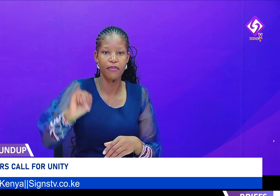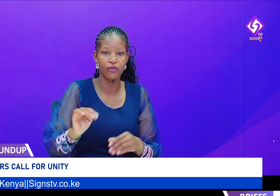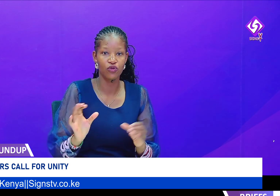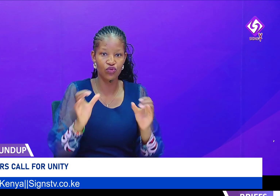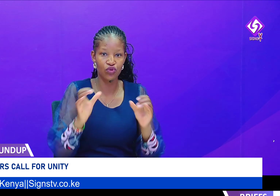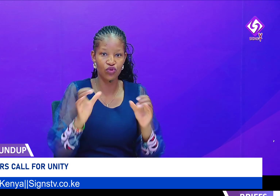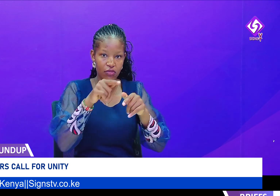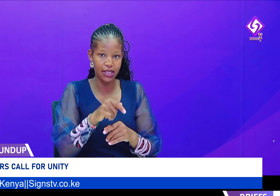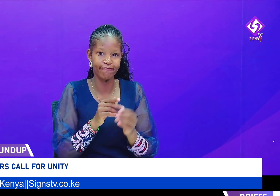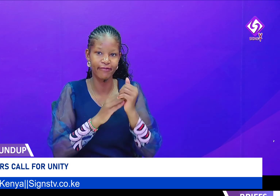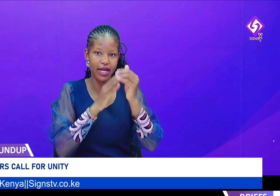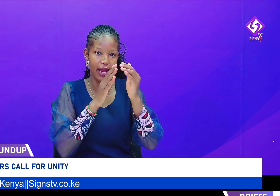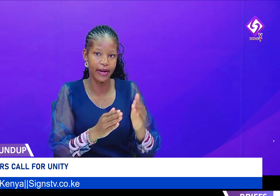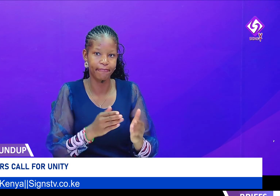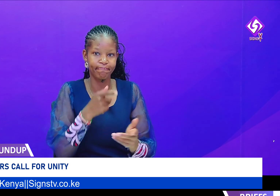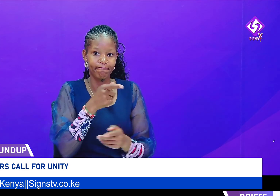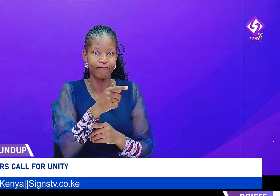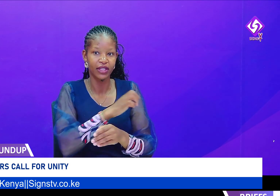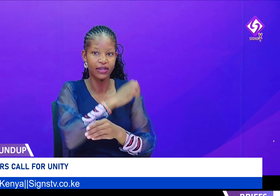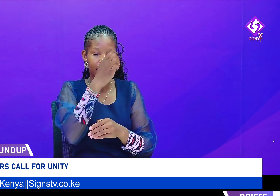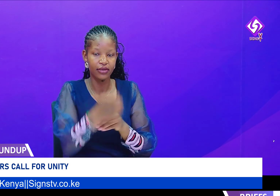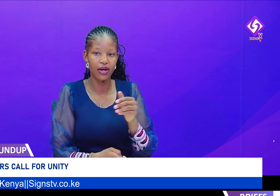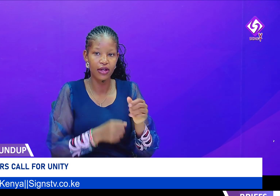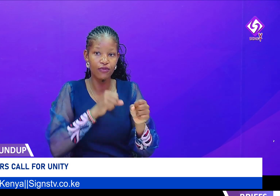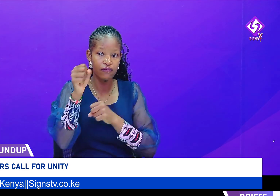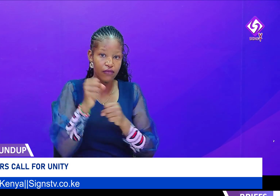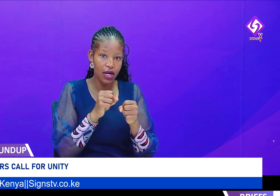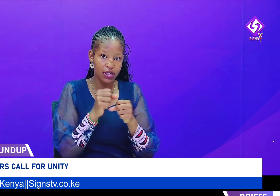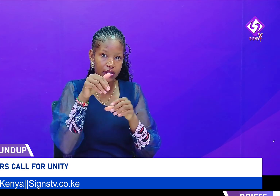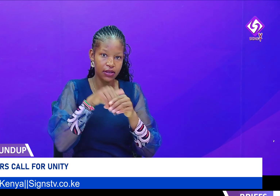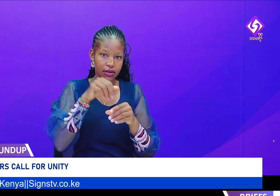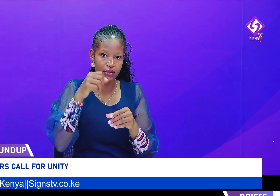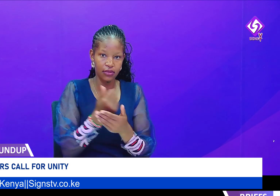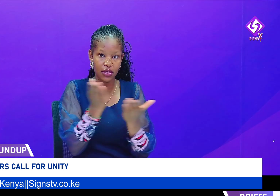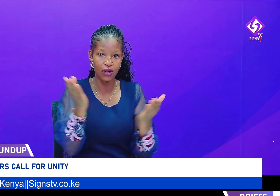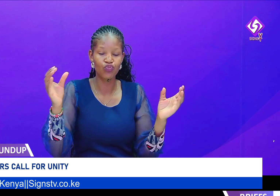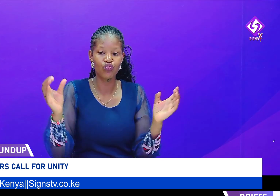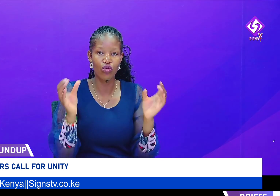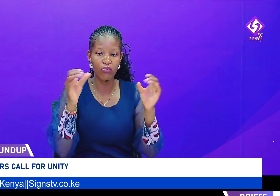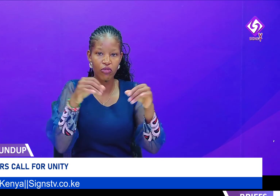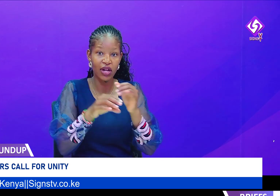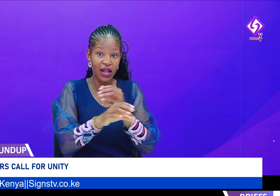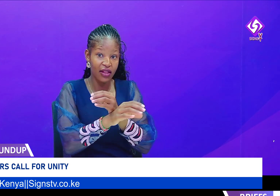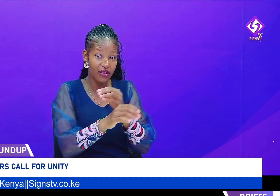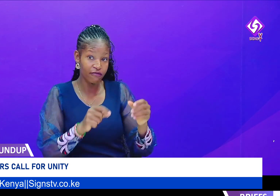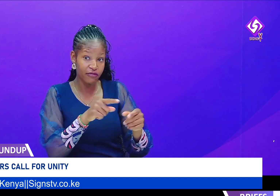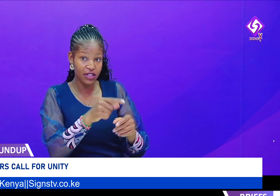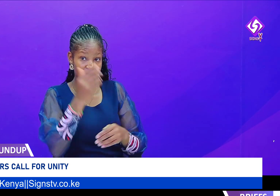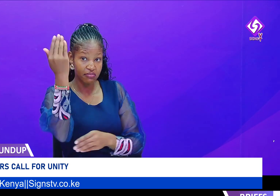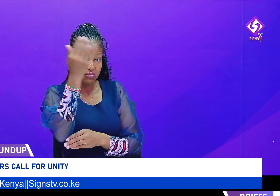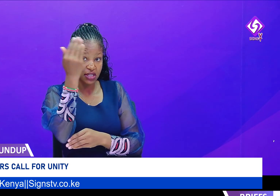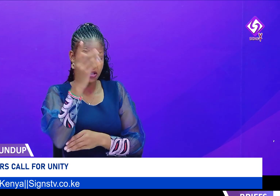According to the leaders, they are calling on ODM party leaders to end their fighting in the party and